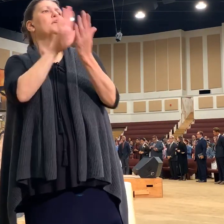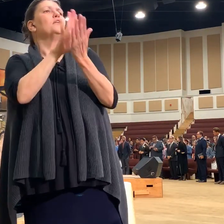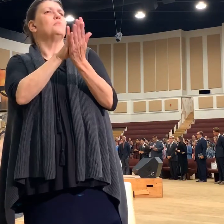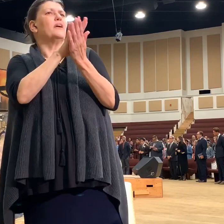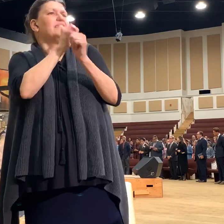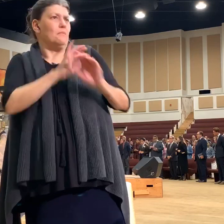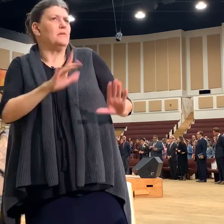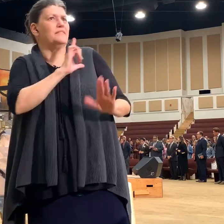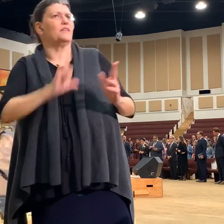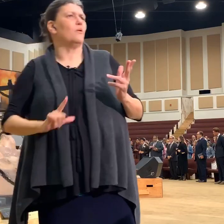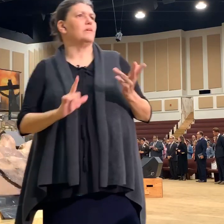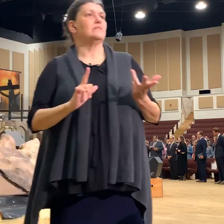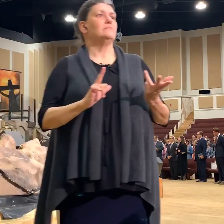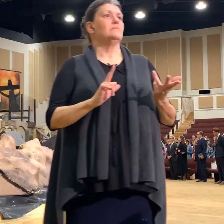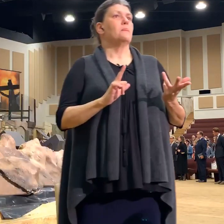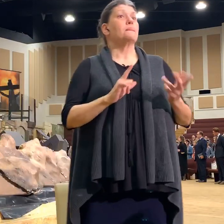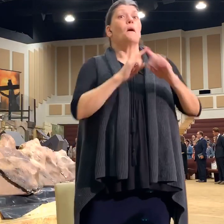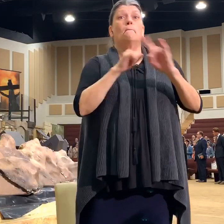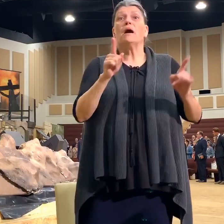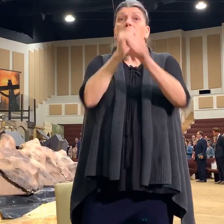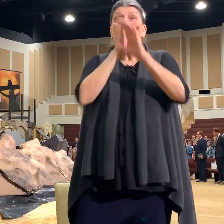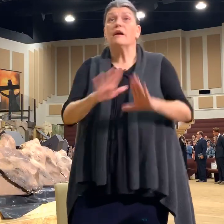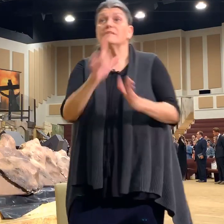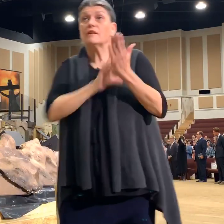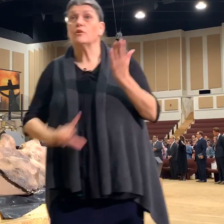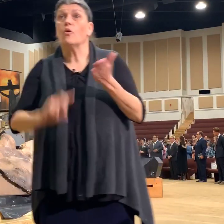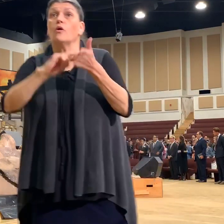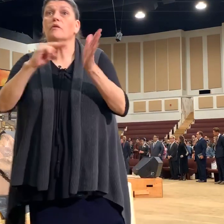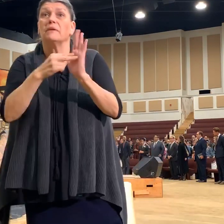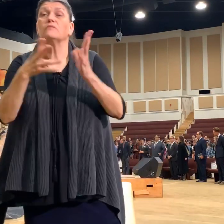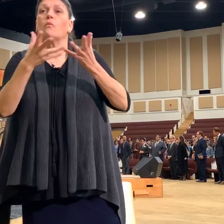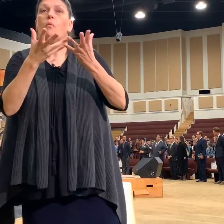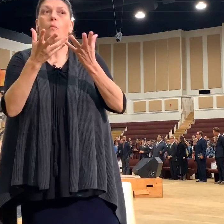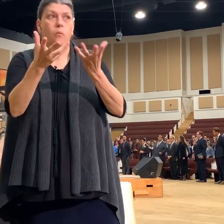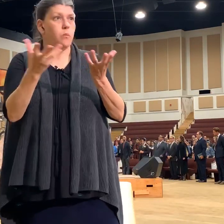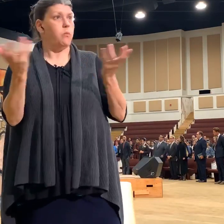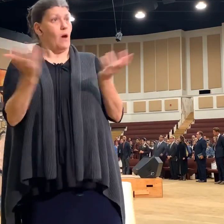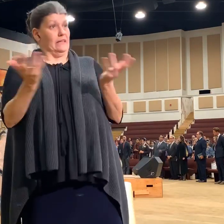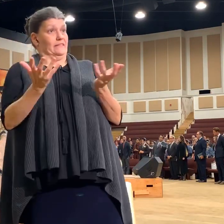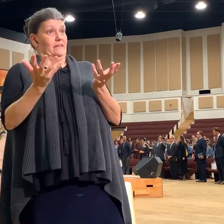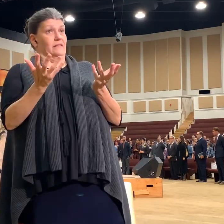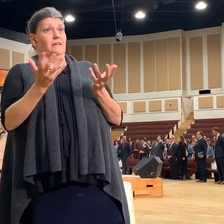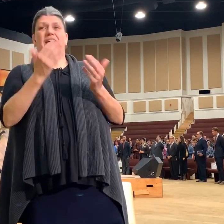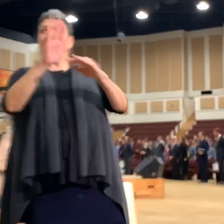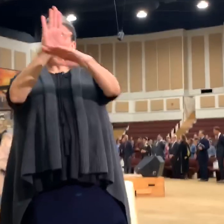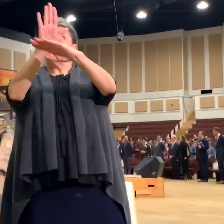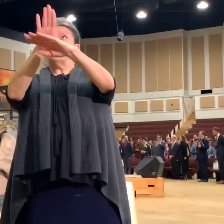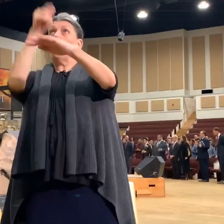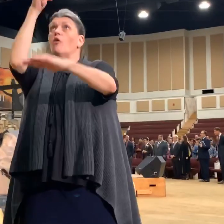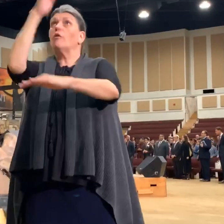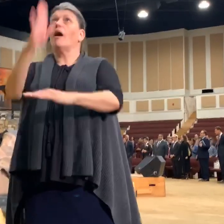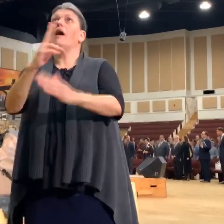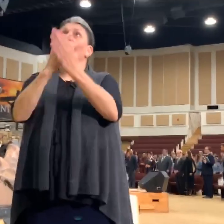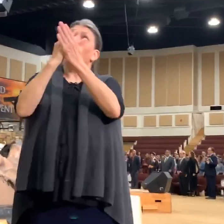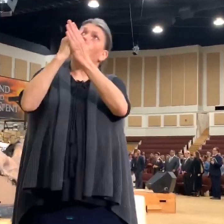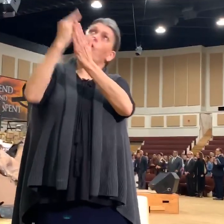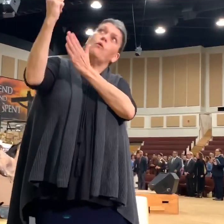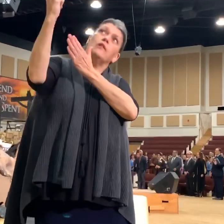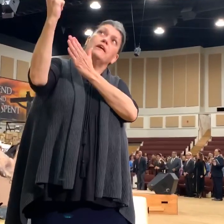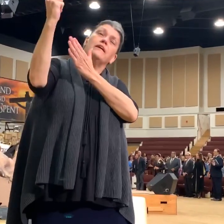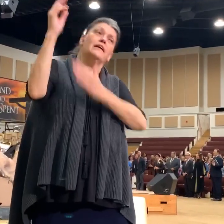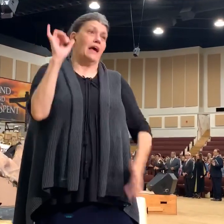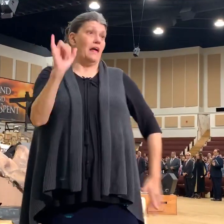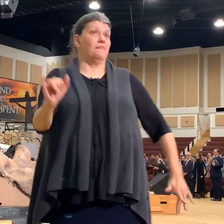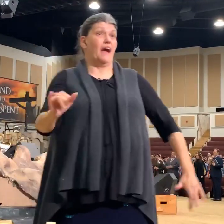Lord is to call holy praise, to call God holy. And so,